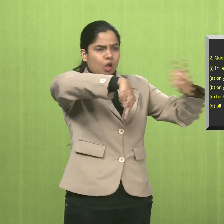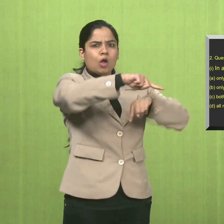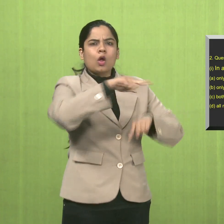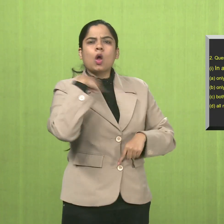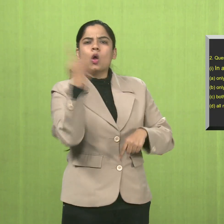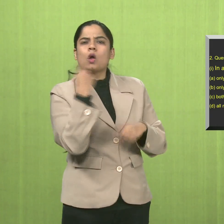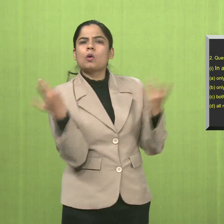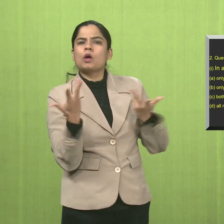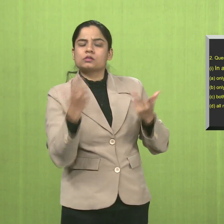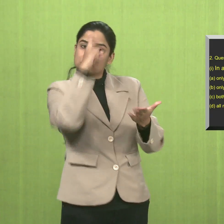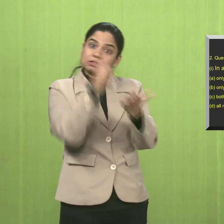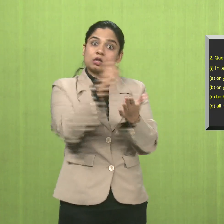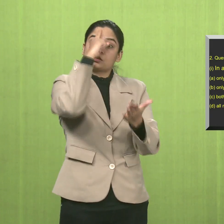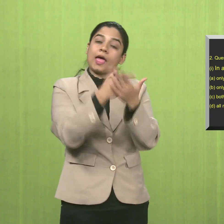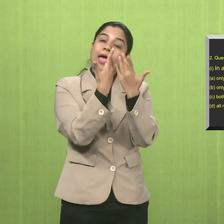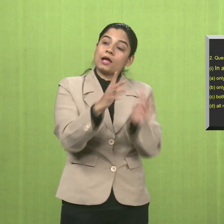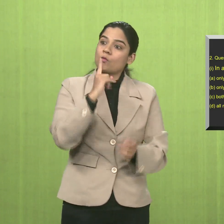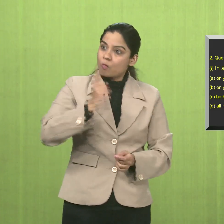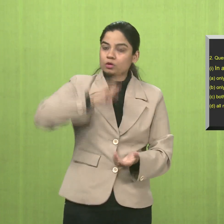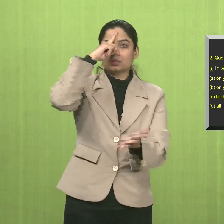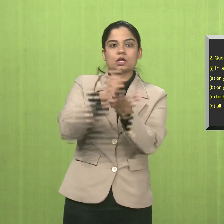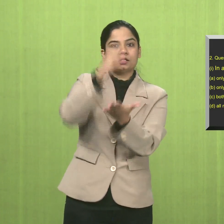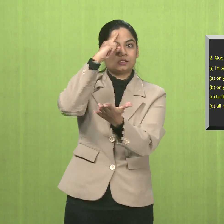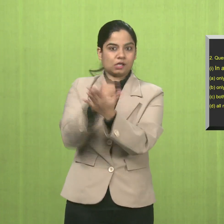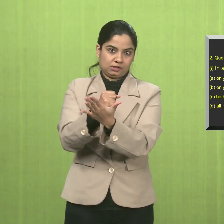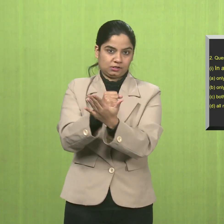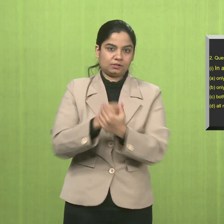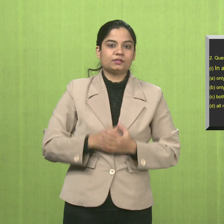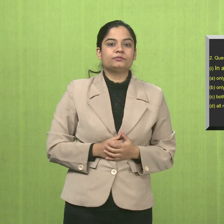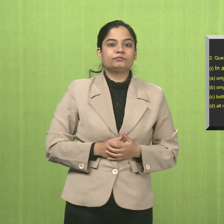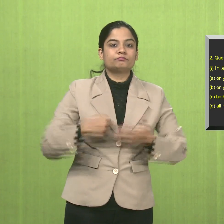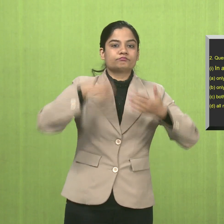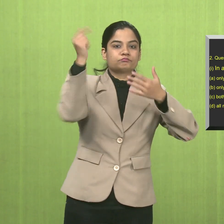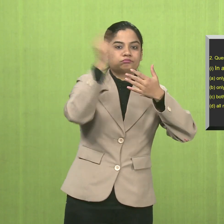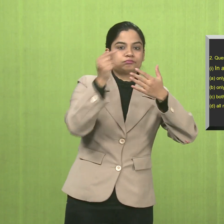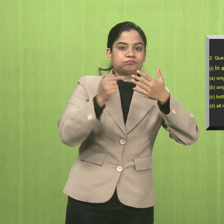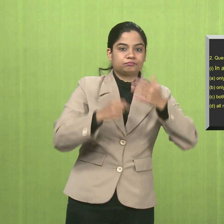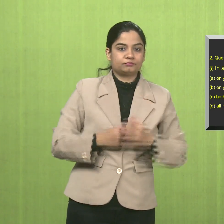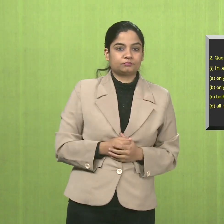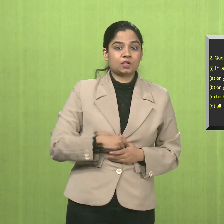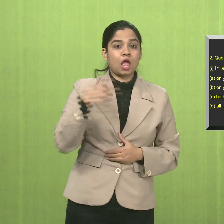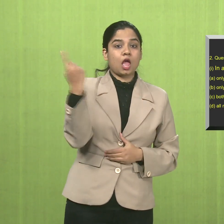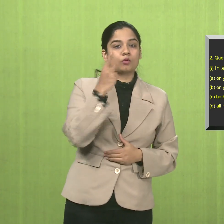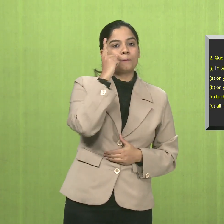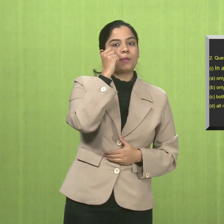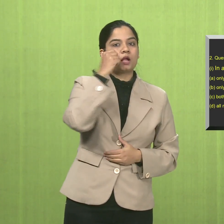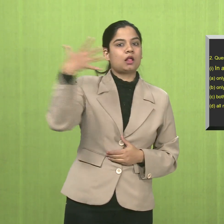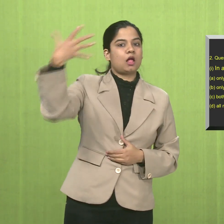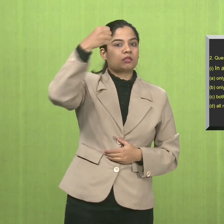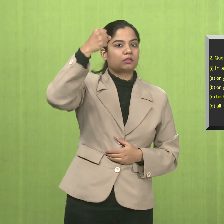decisions are made by who? Who is the decision maker of the family? Let me give you the answers. First is the male head